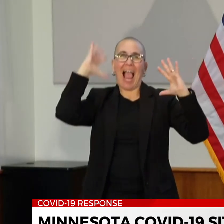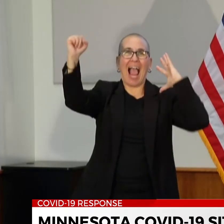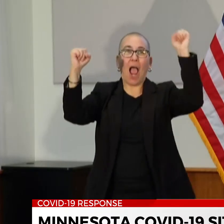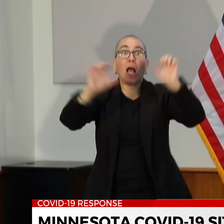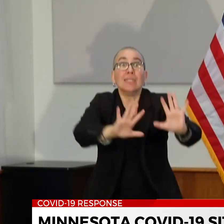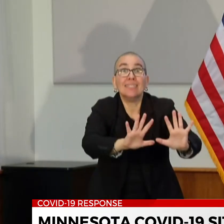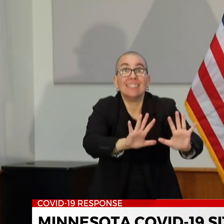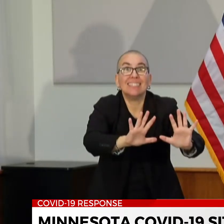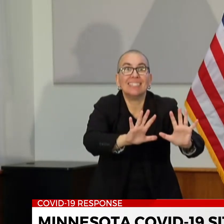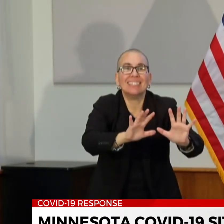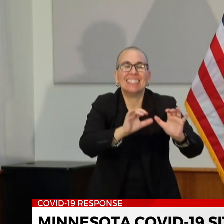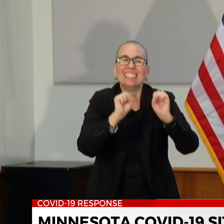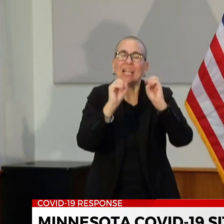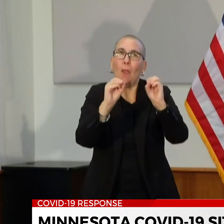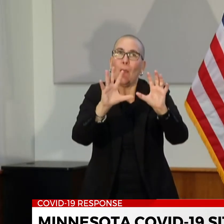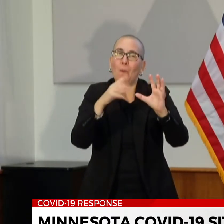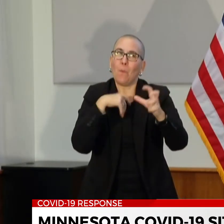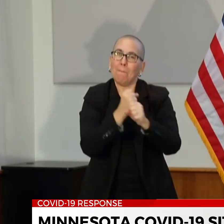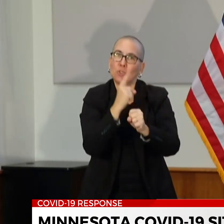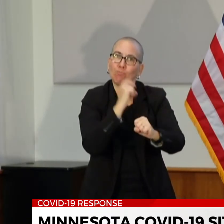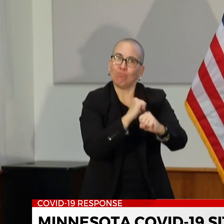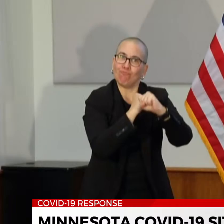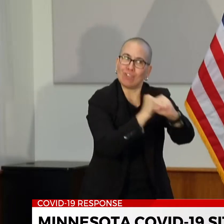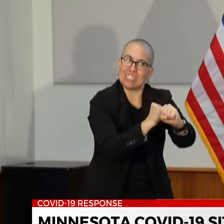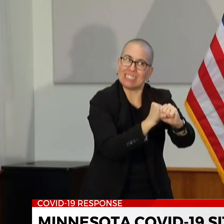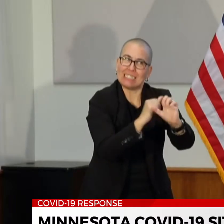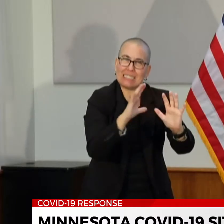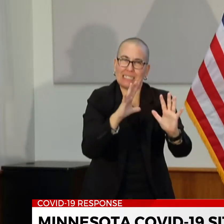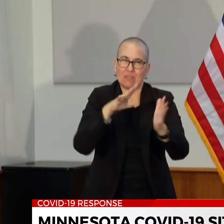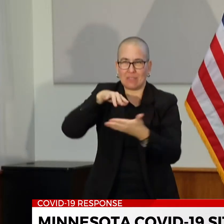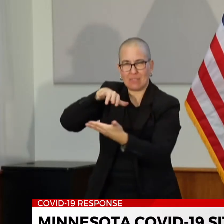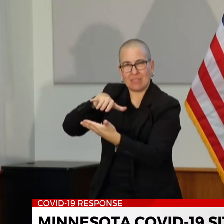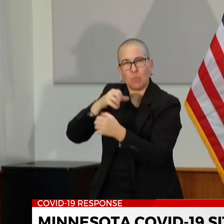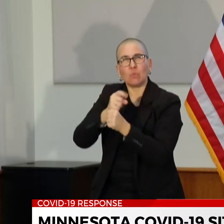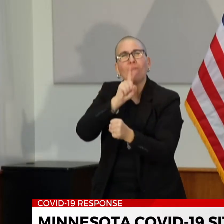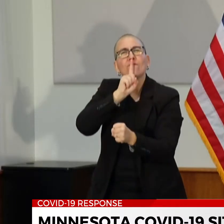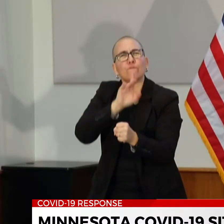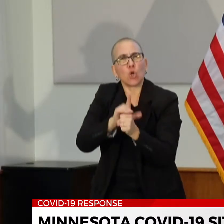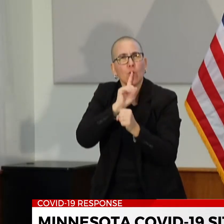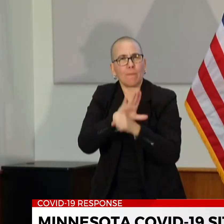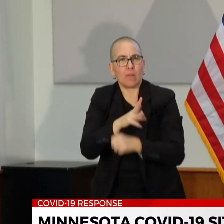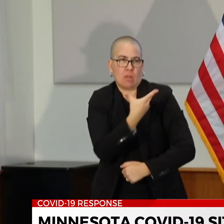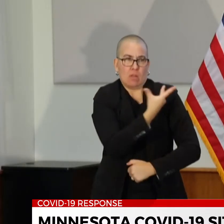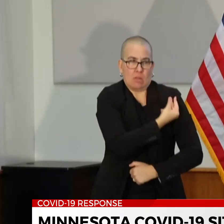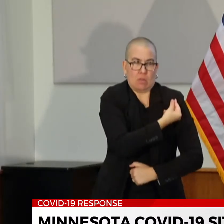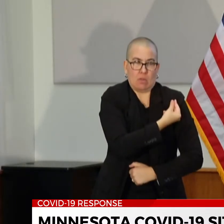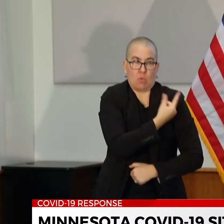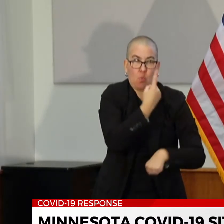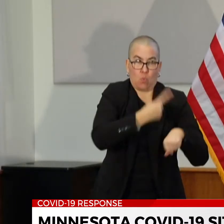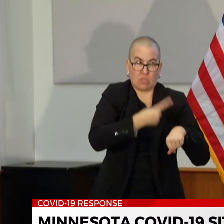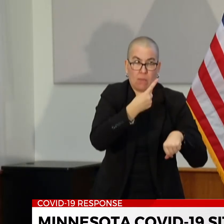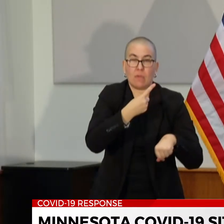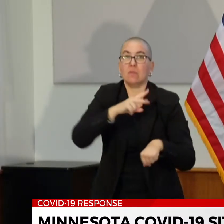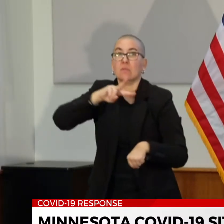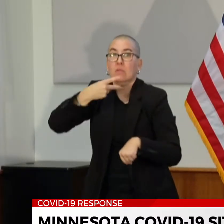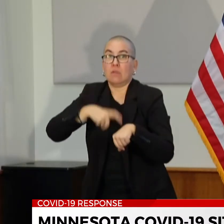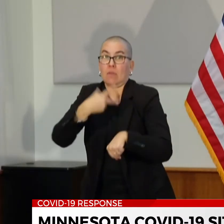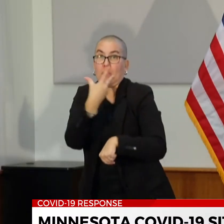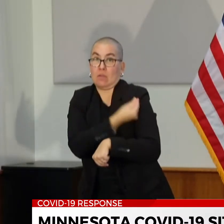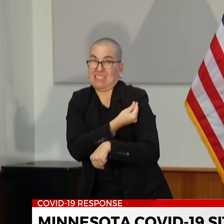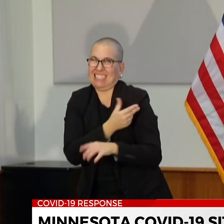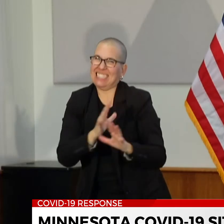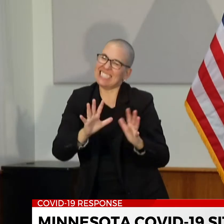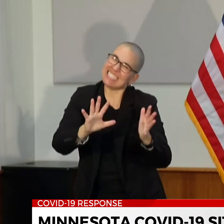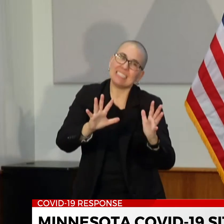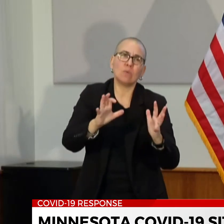the asymptomatic stop spread? Those are all questions that we need the data and the science, and then get that out to Minnesotans. So I want to thank you today for